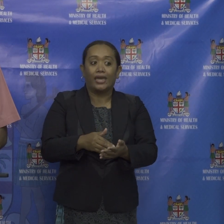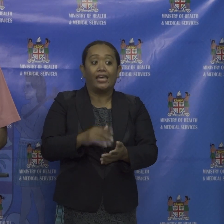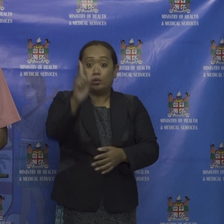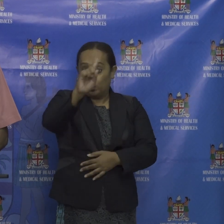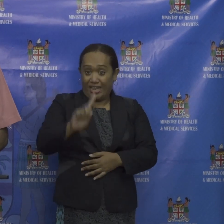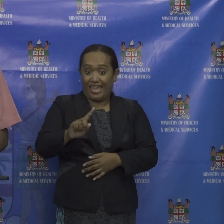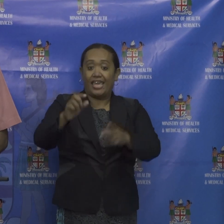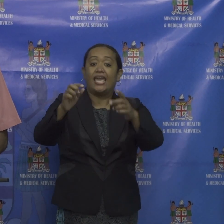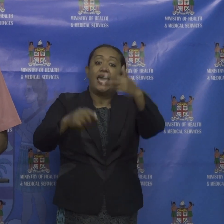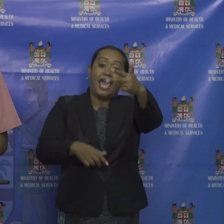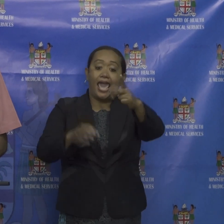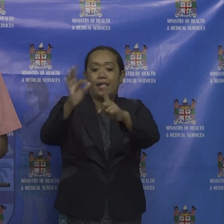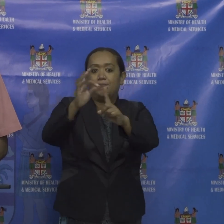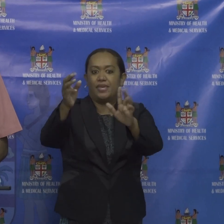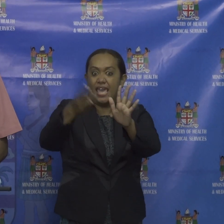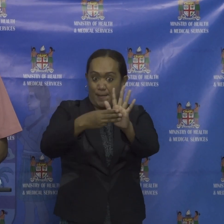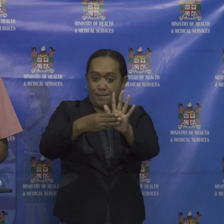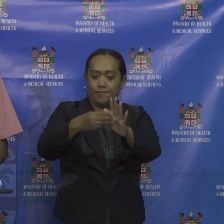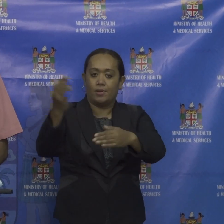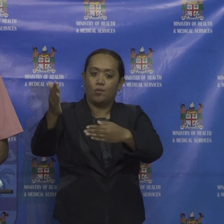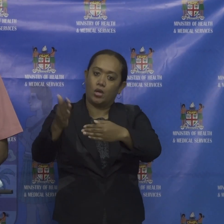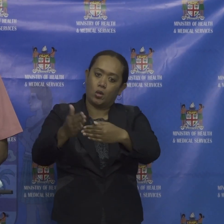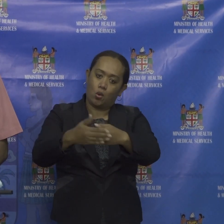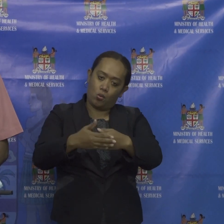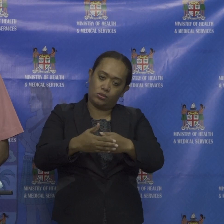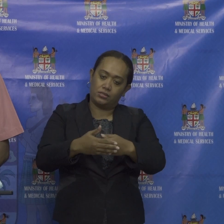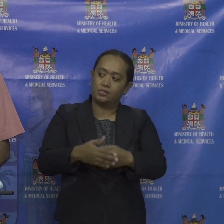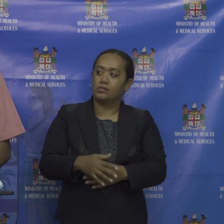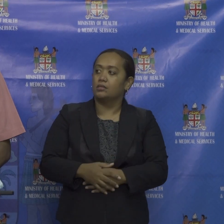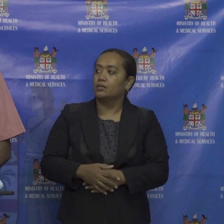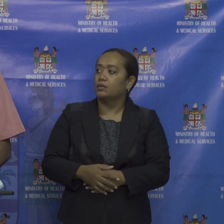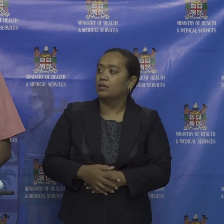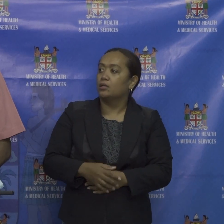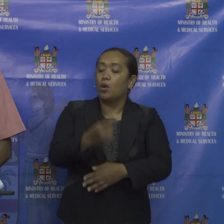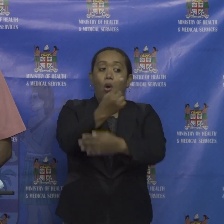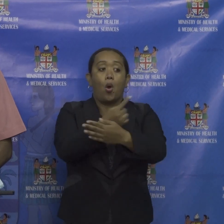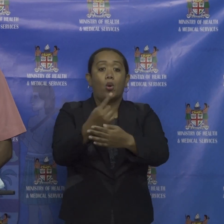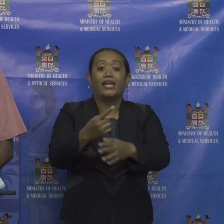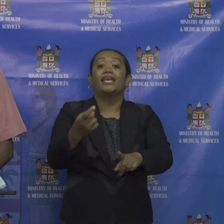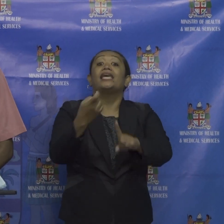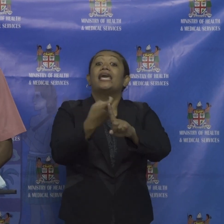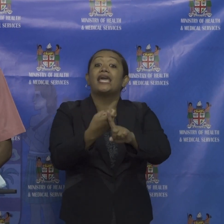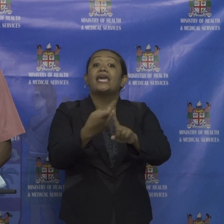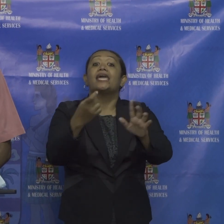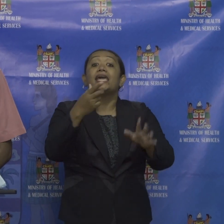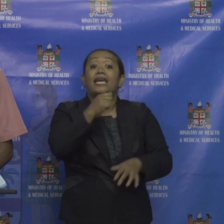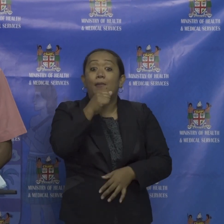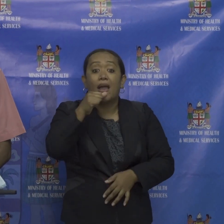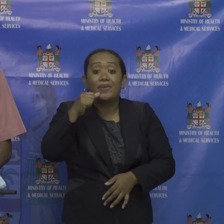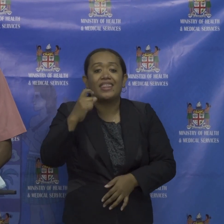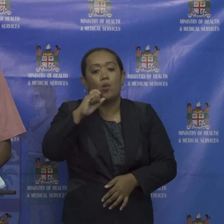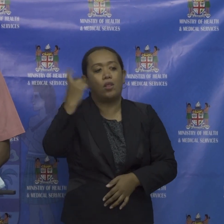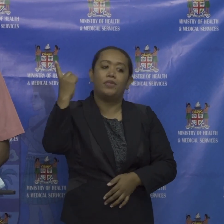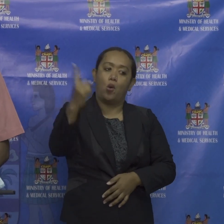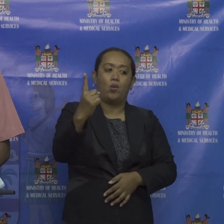p.m. So there'll be Kamikamida Health Center will be the only health center that